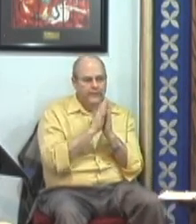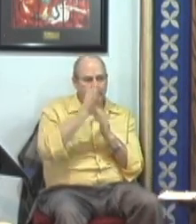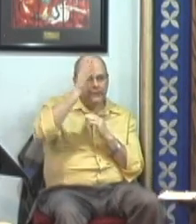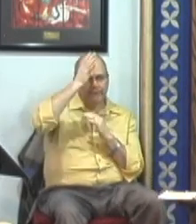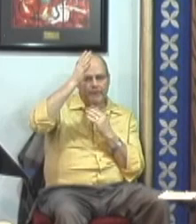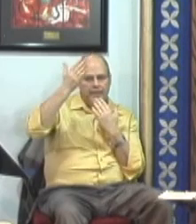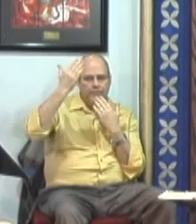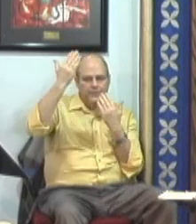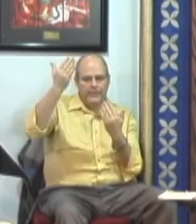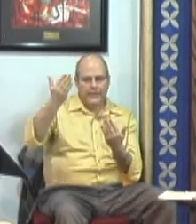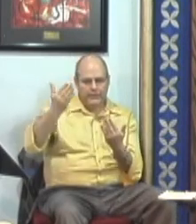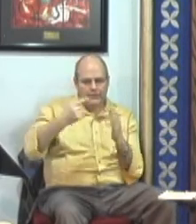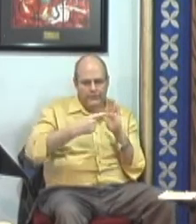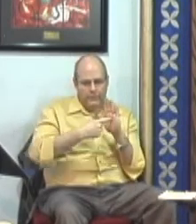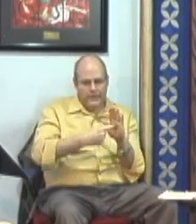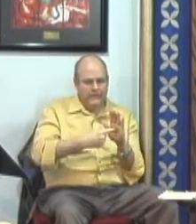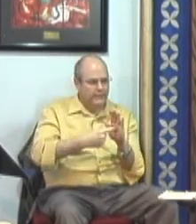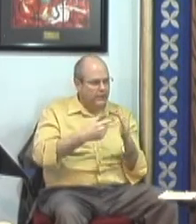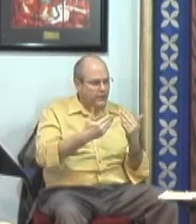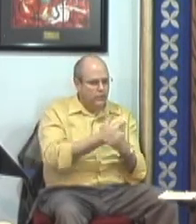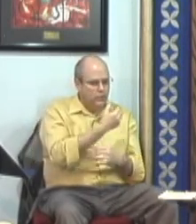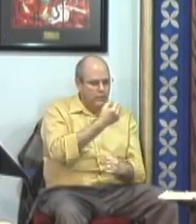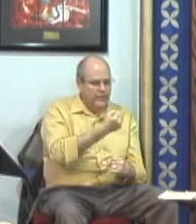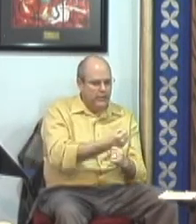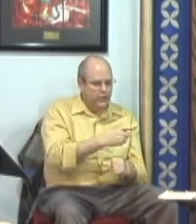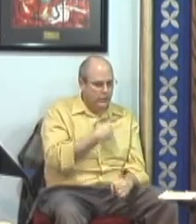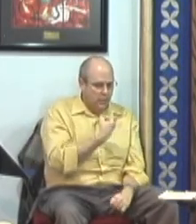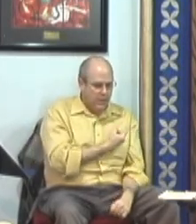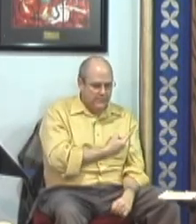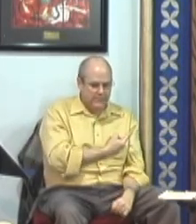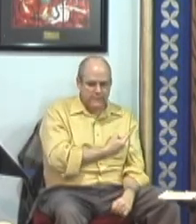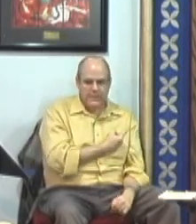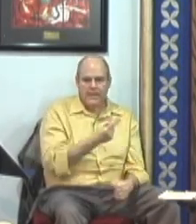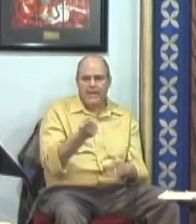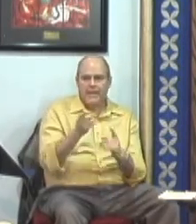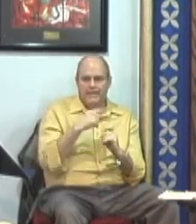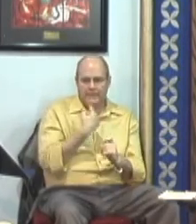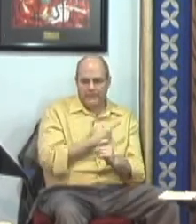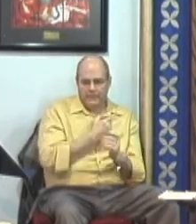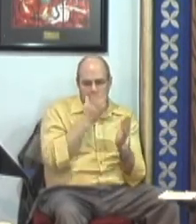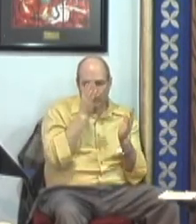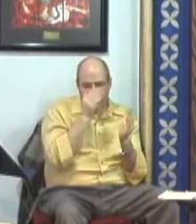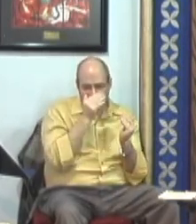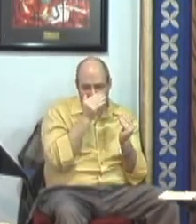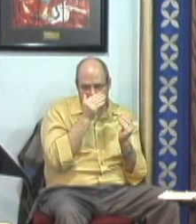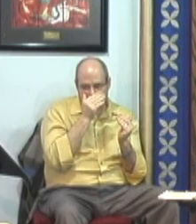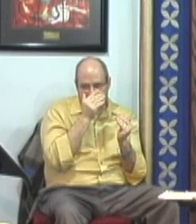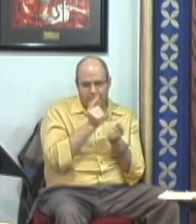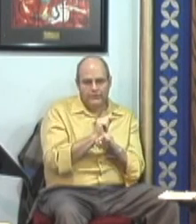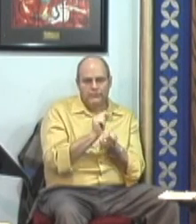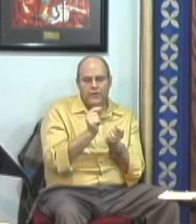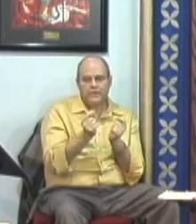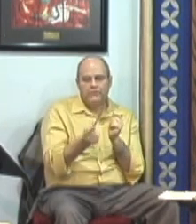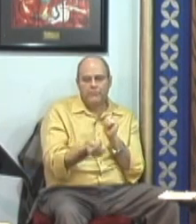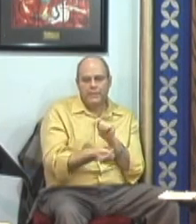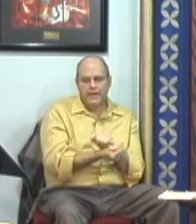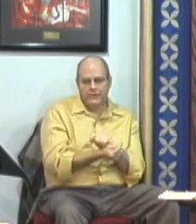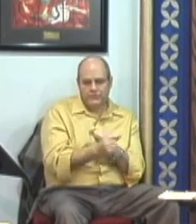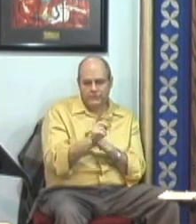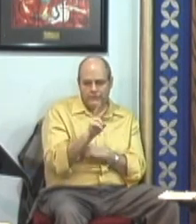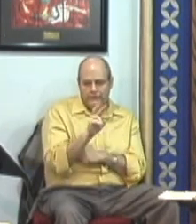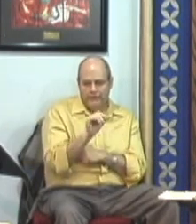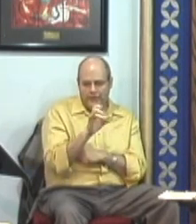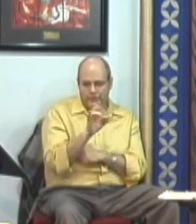Father, we thank you for revealing your new year to us and giving us hope for transformational